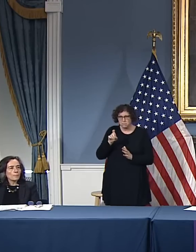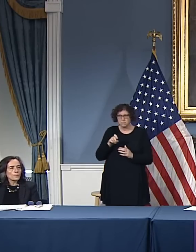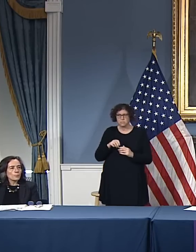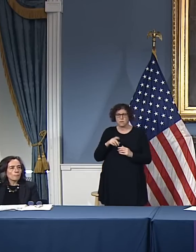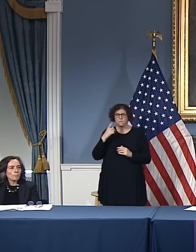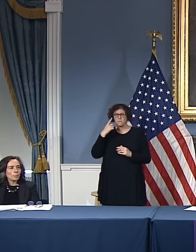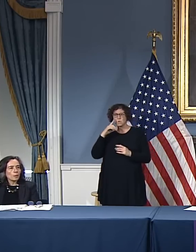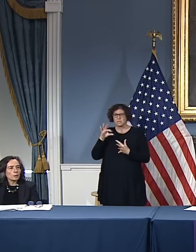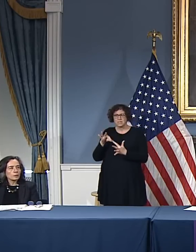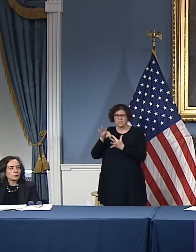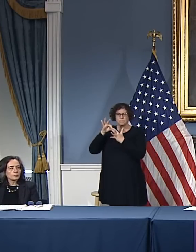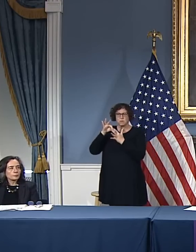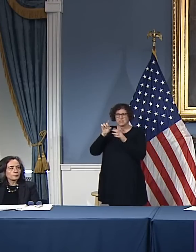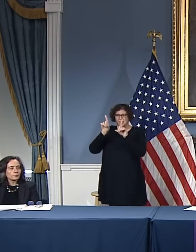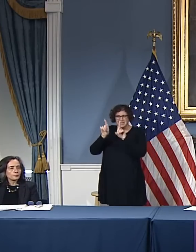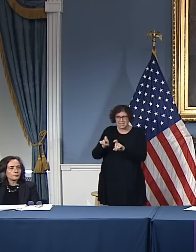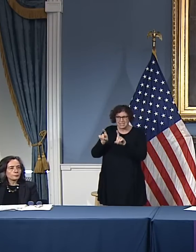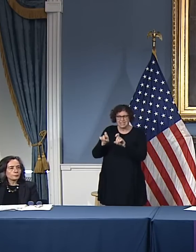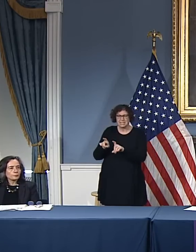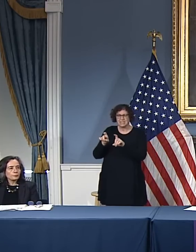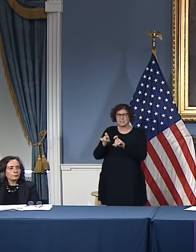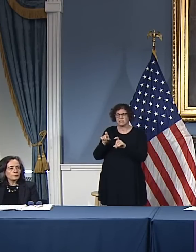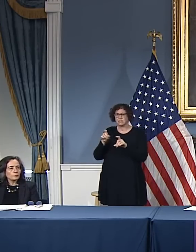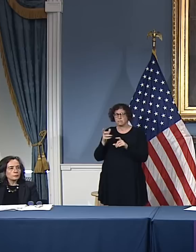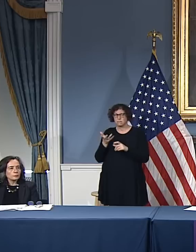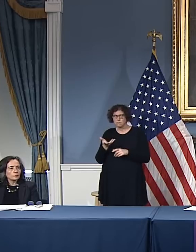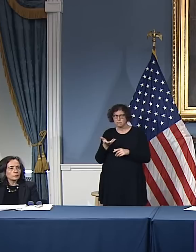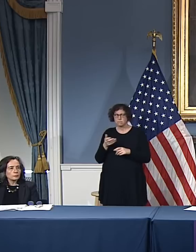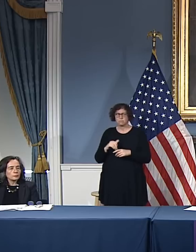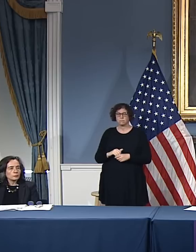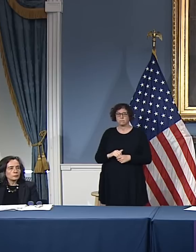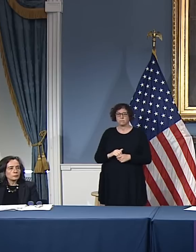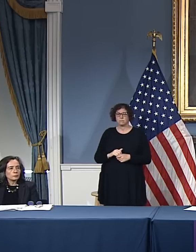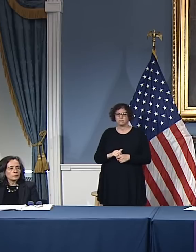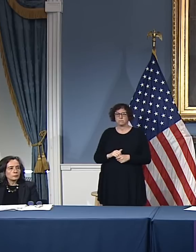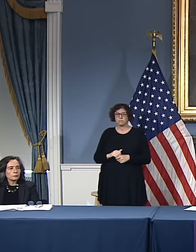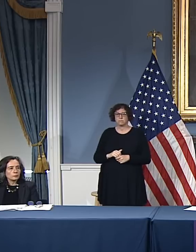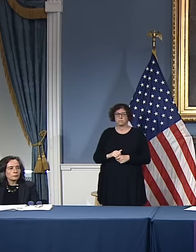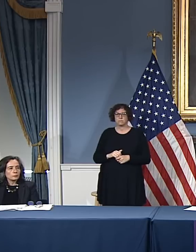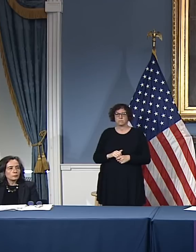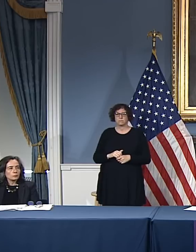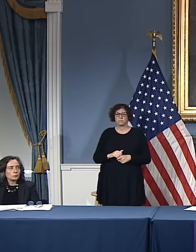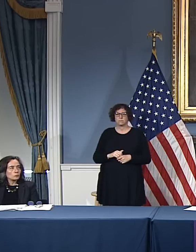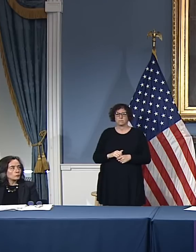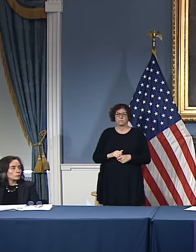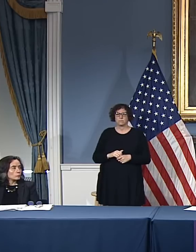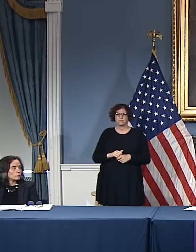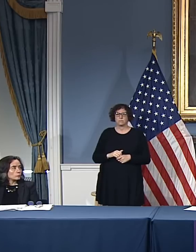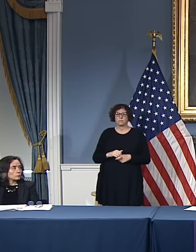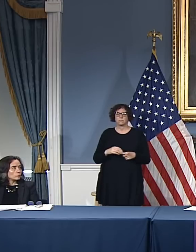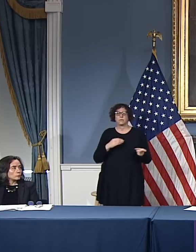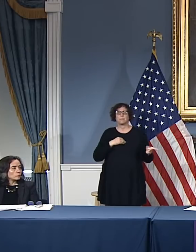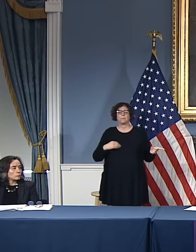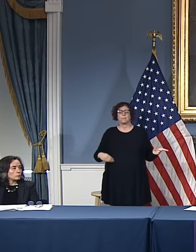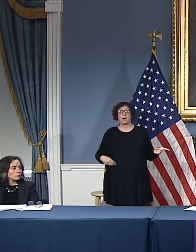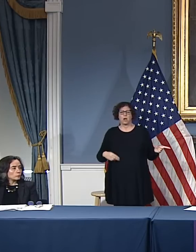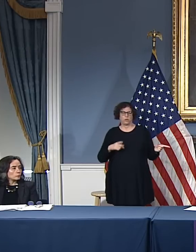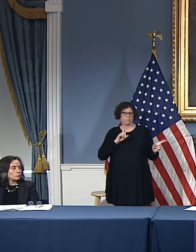expedited testing for them if they're concerned that they have coronavirus, since they're out in the streets? I'll